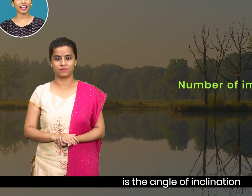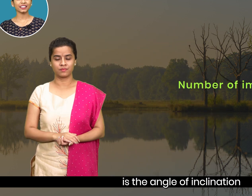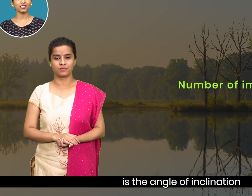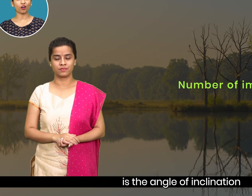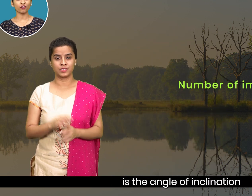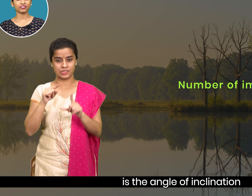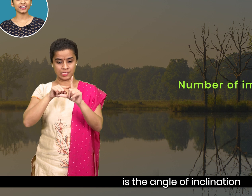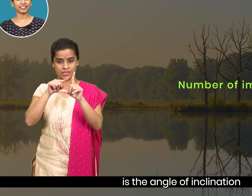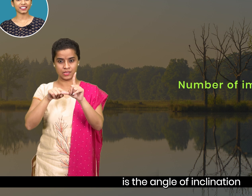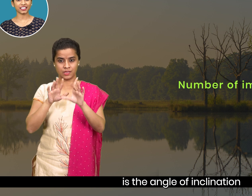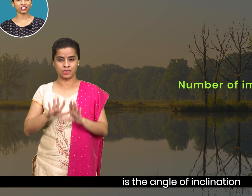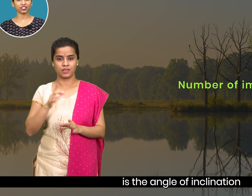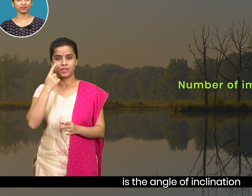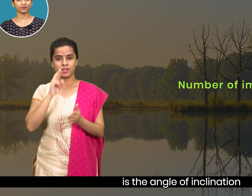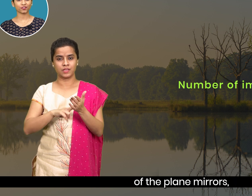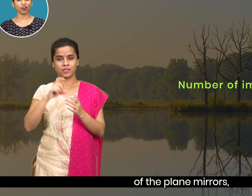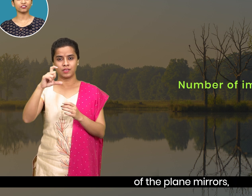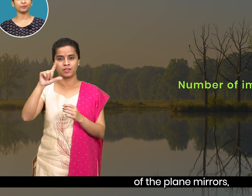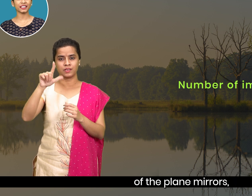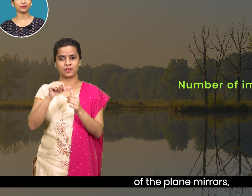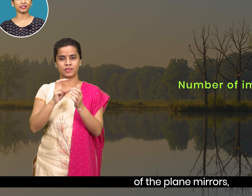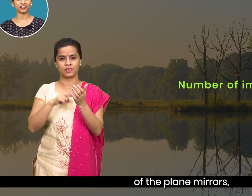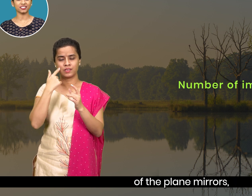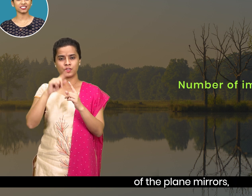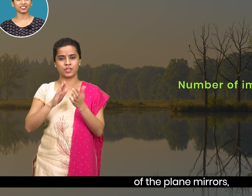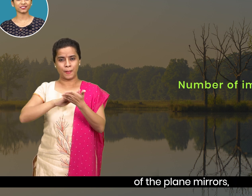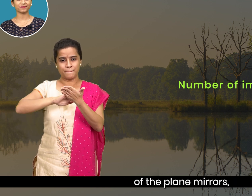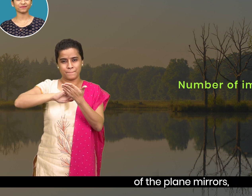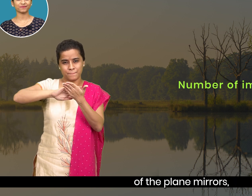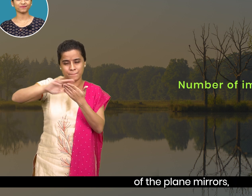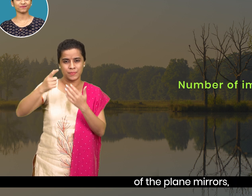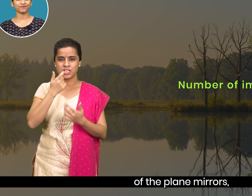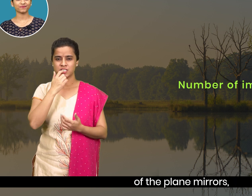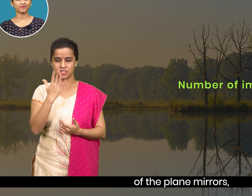is the angle of inclination of the plane mirrors,